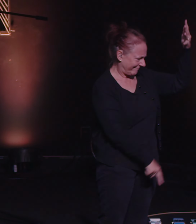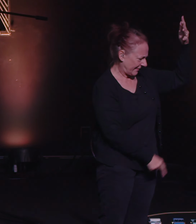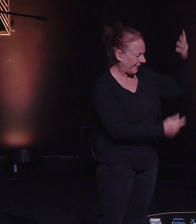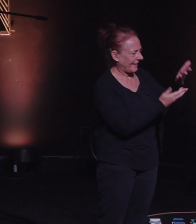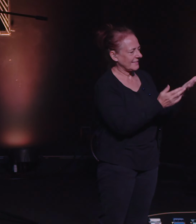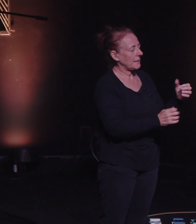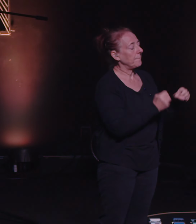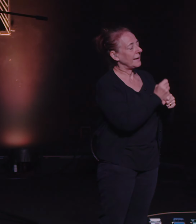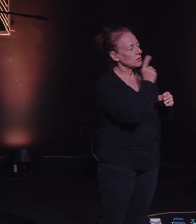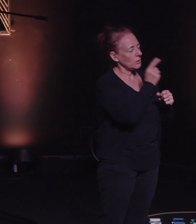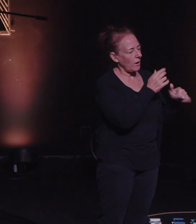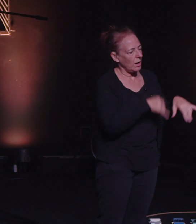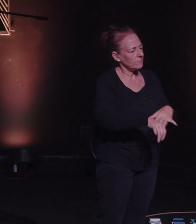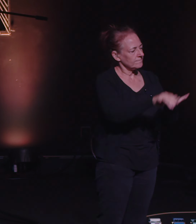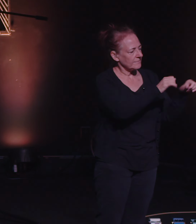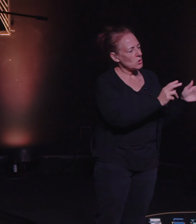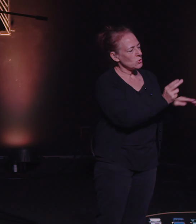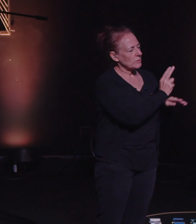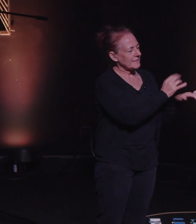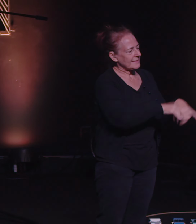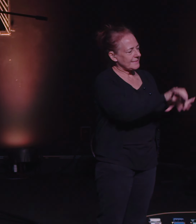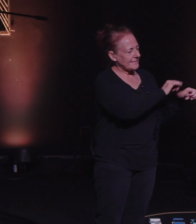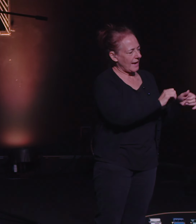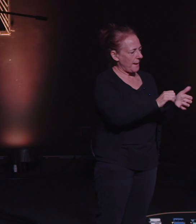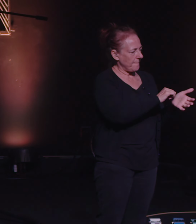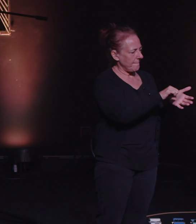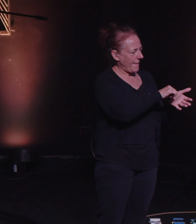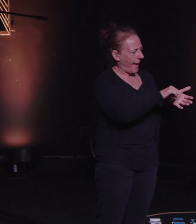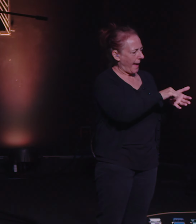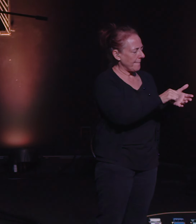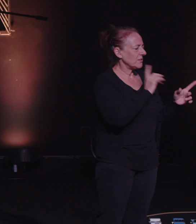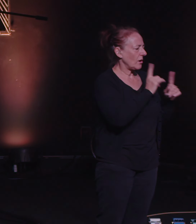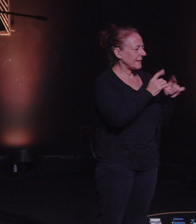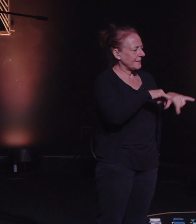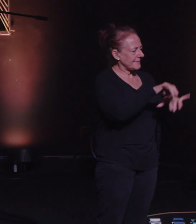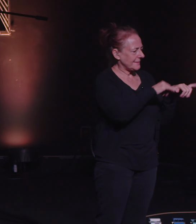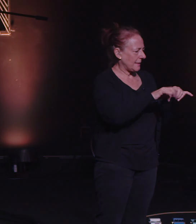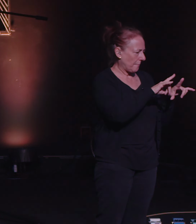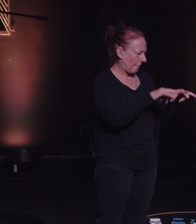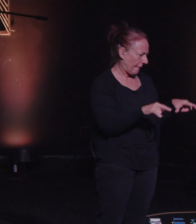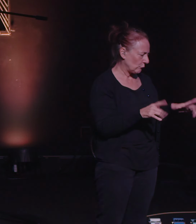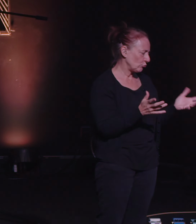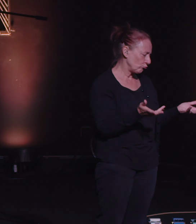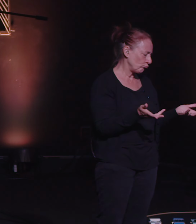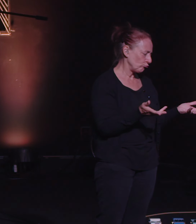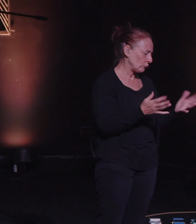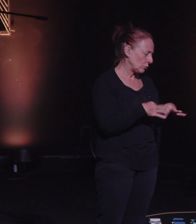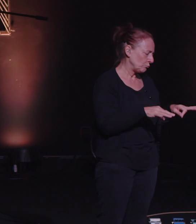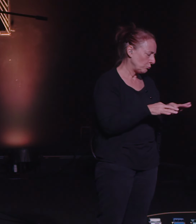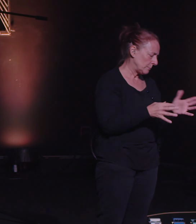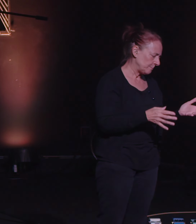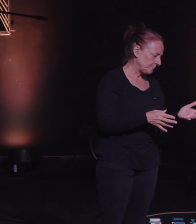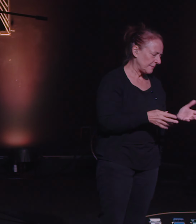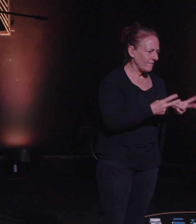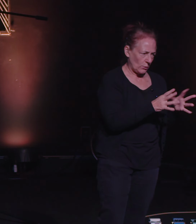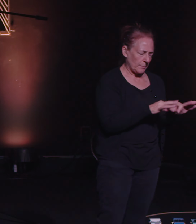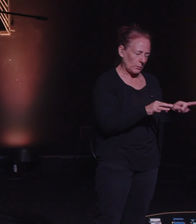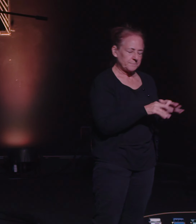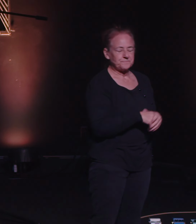to make sure that we're all using that same app and talking the same language and all that stuff's really important. Okay, again. This is all very